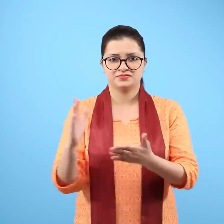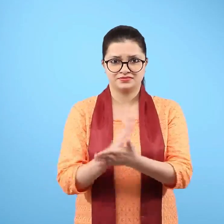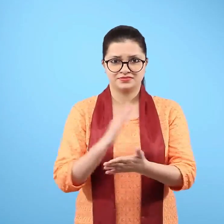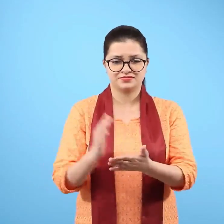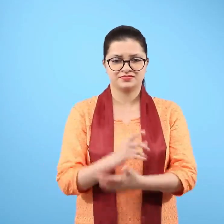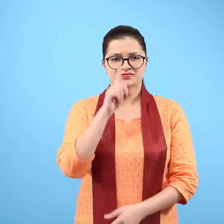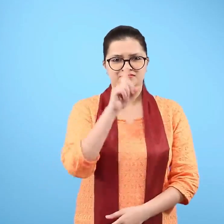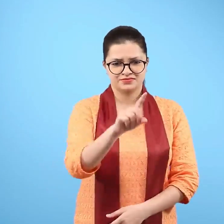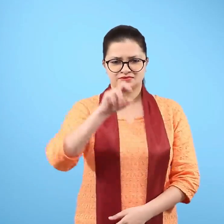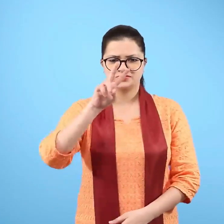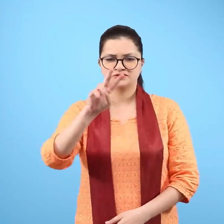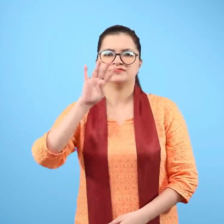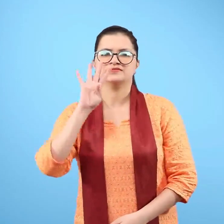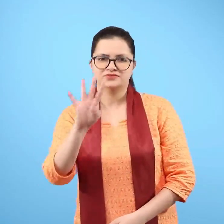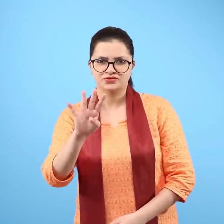Page 124.